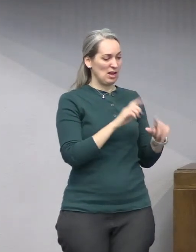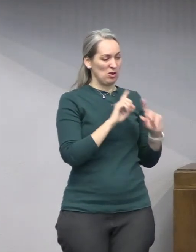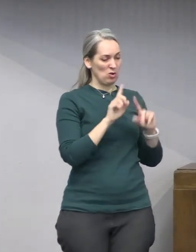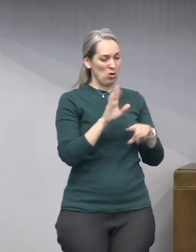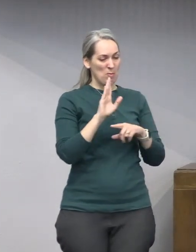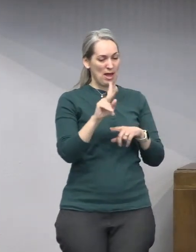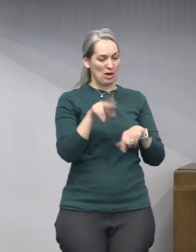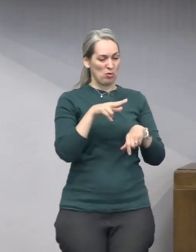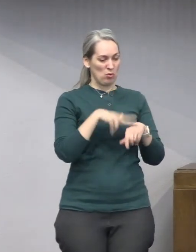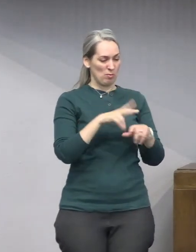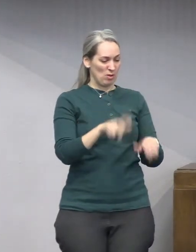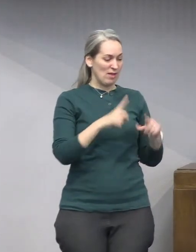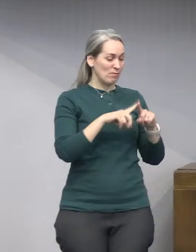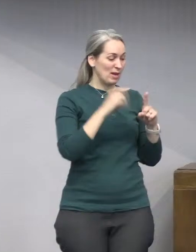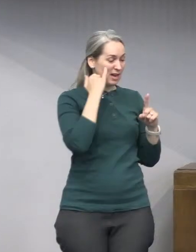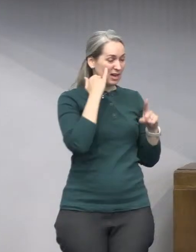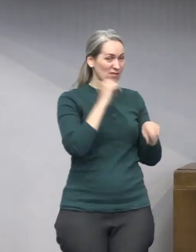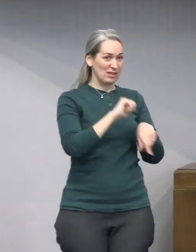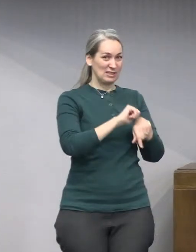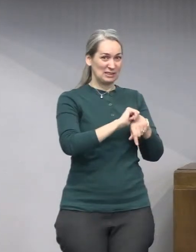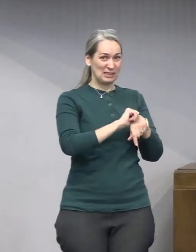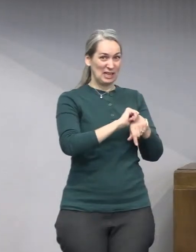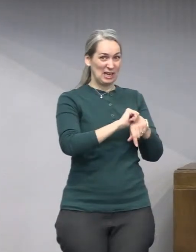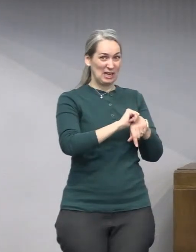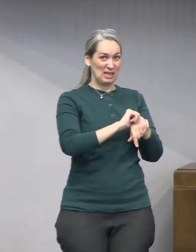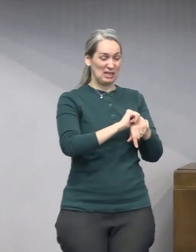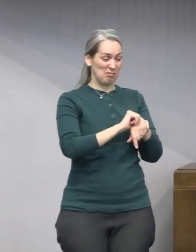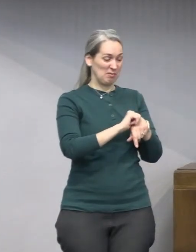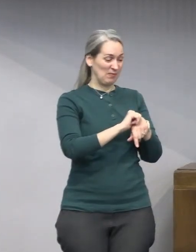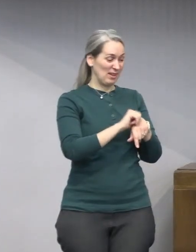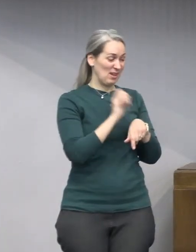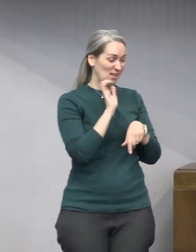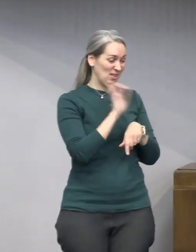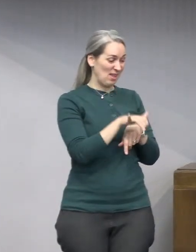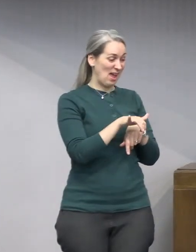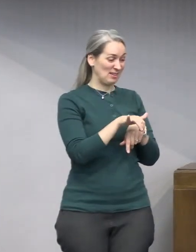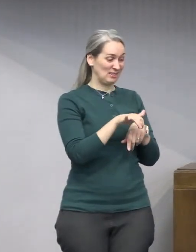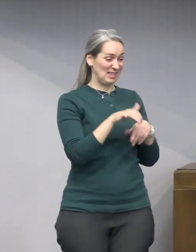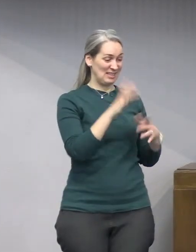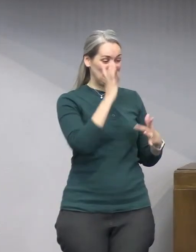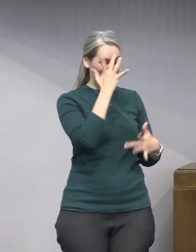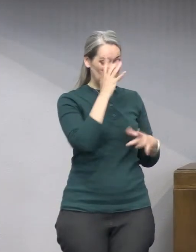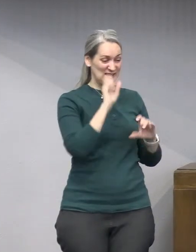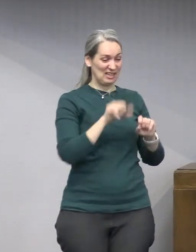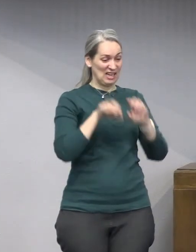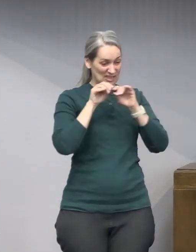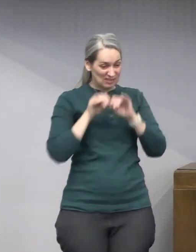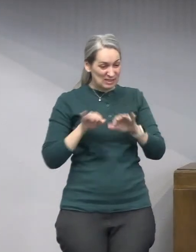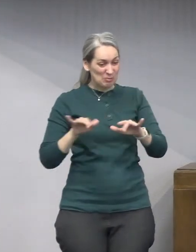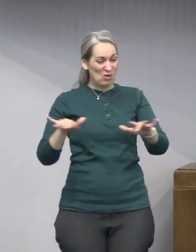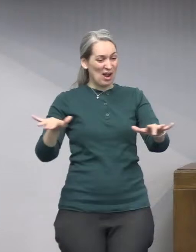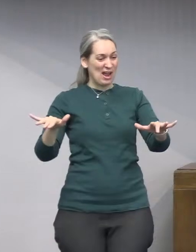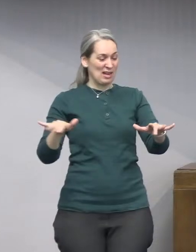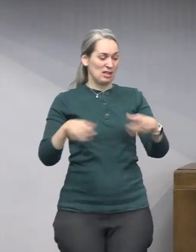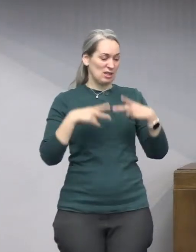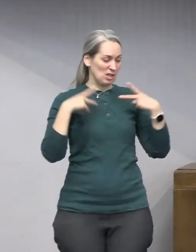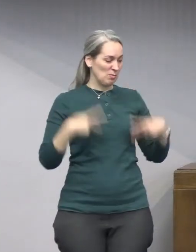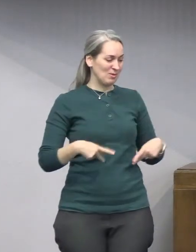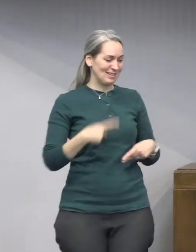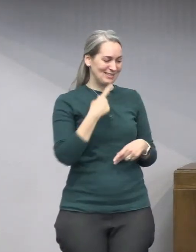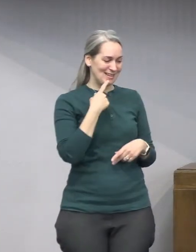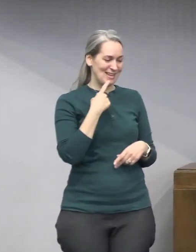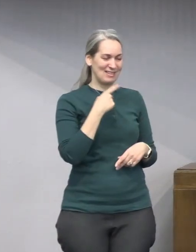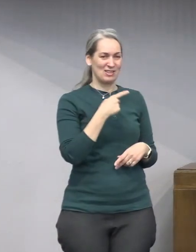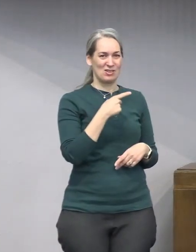life. However, if the skin condition was determined to be an infectious disease, then the priest would pronounce